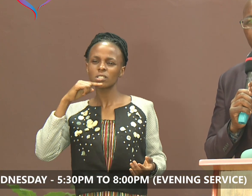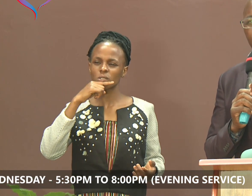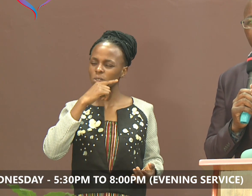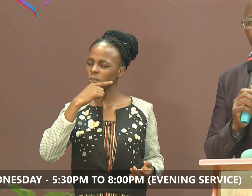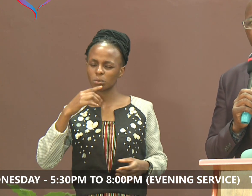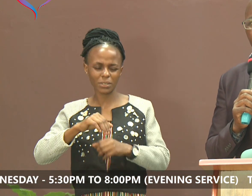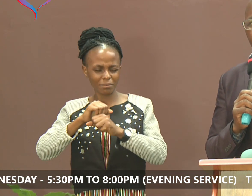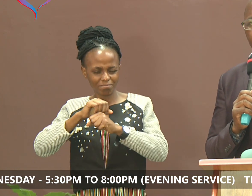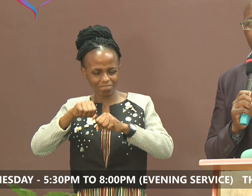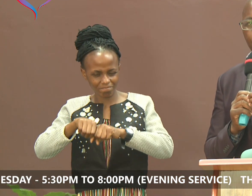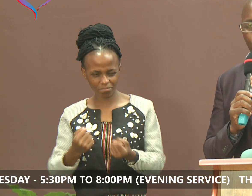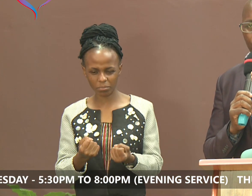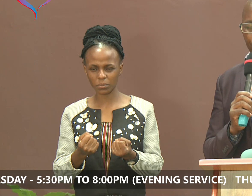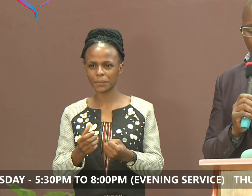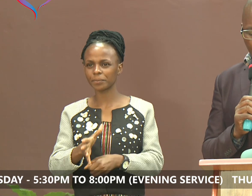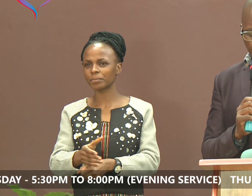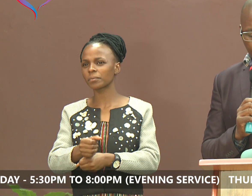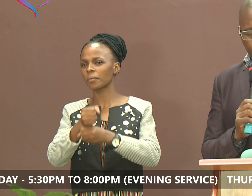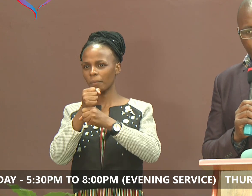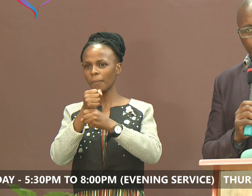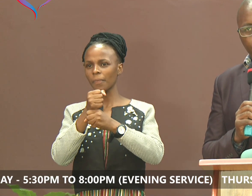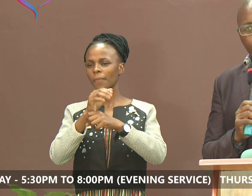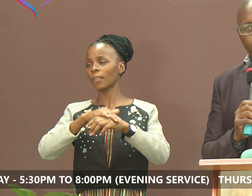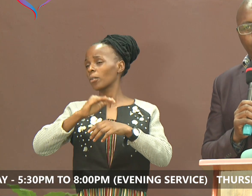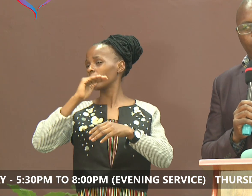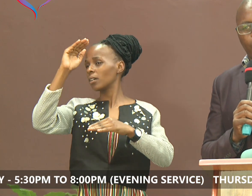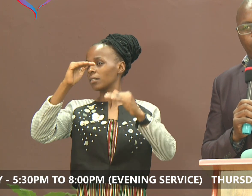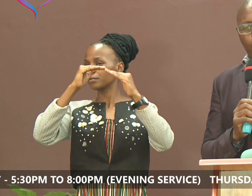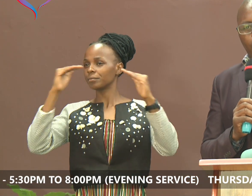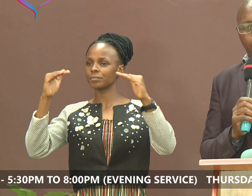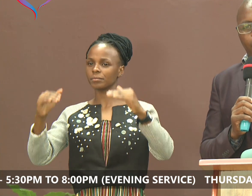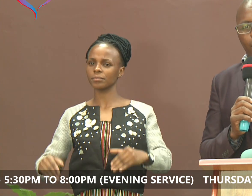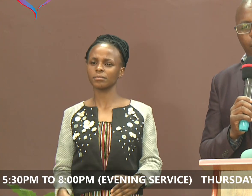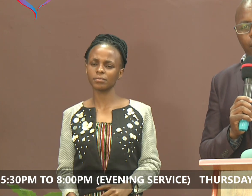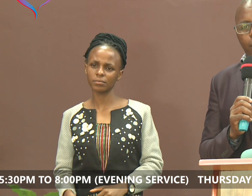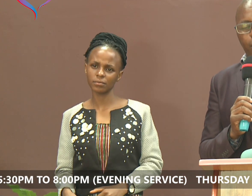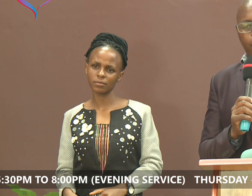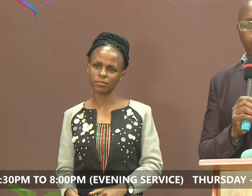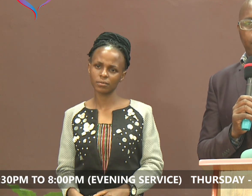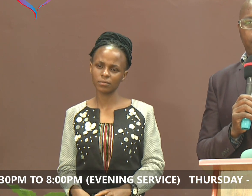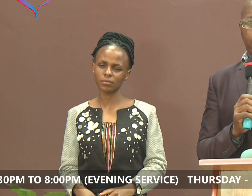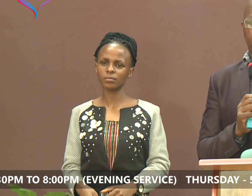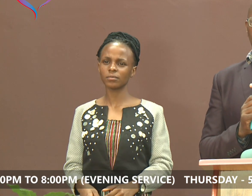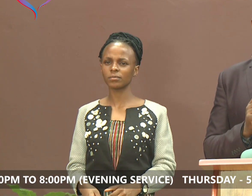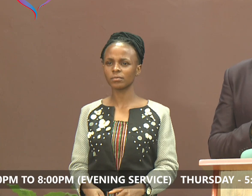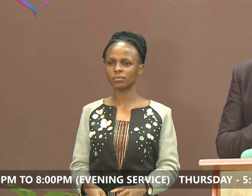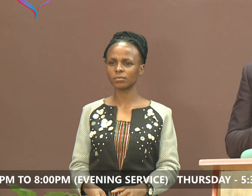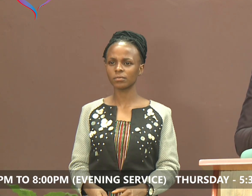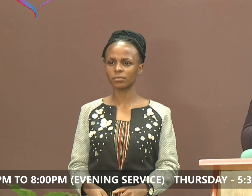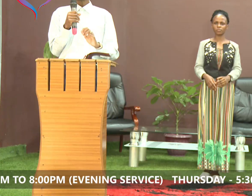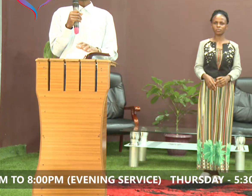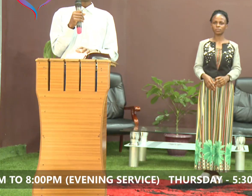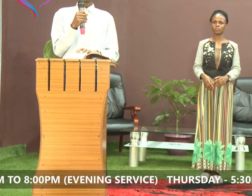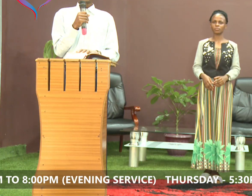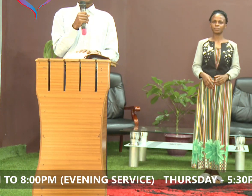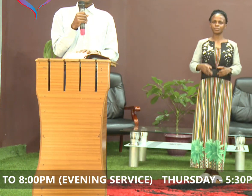trust. All the time the wife will peep at what the man is doing on internet or the husband will look at what the wife is doing on internet. Twina